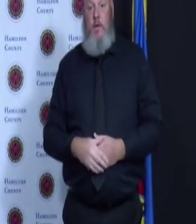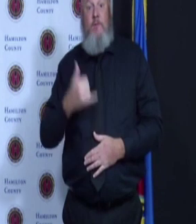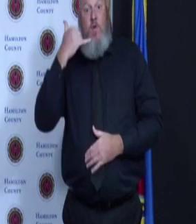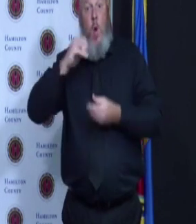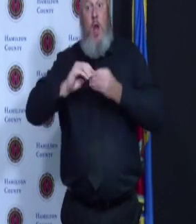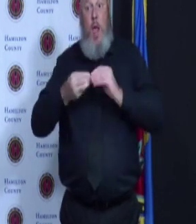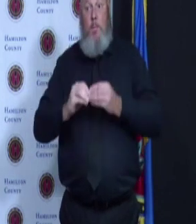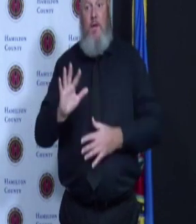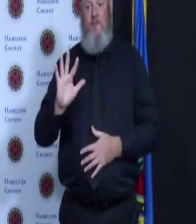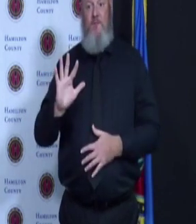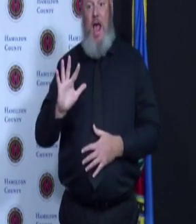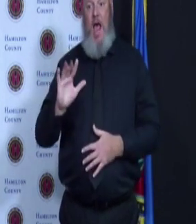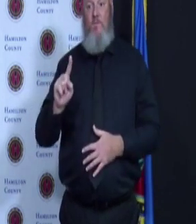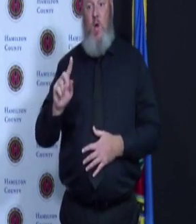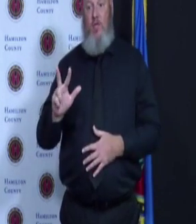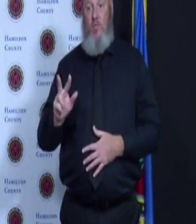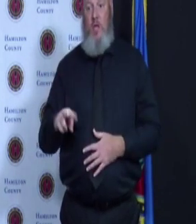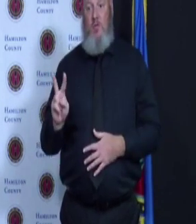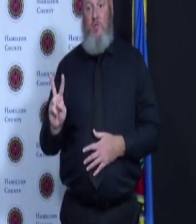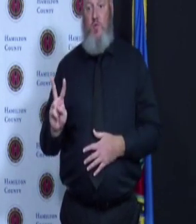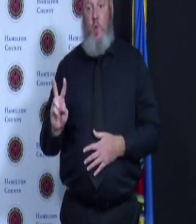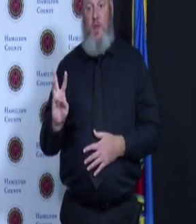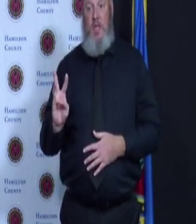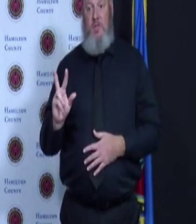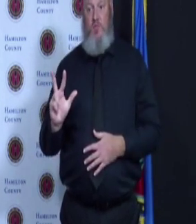513-263-8200. That is